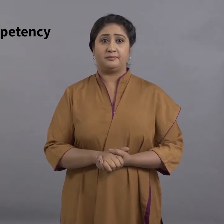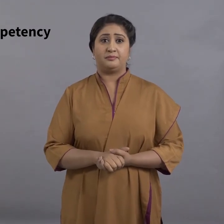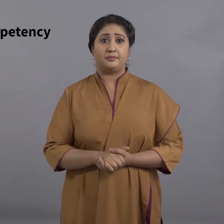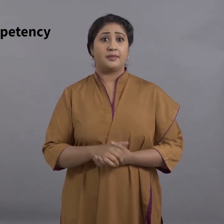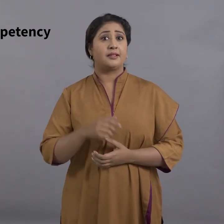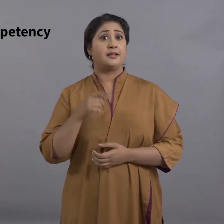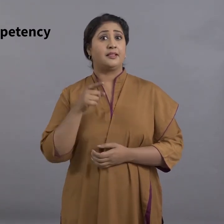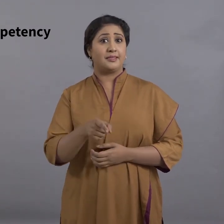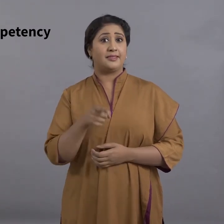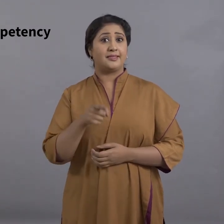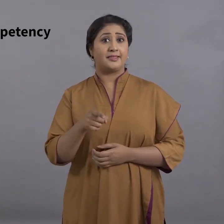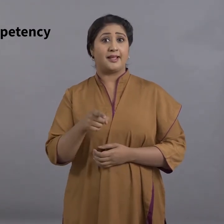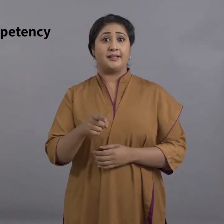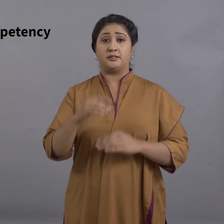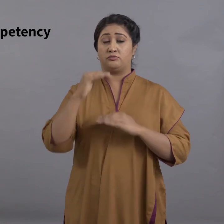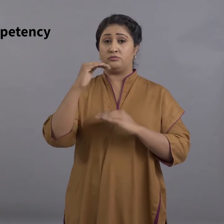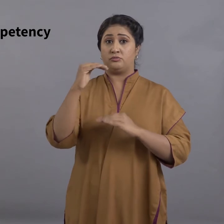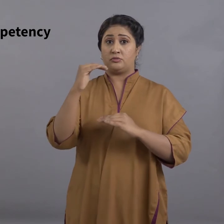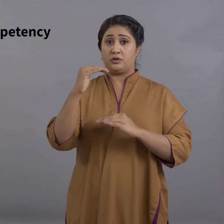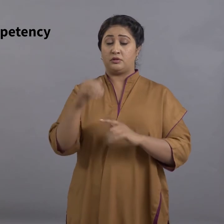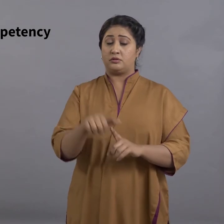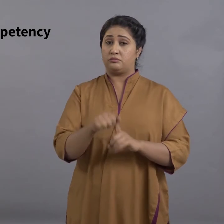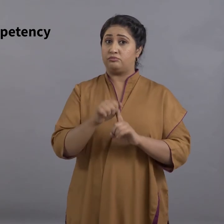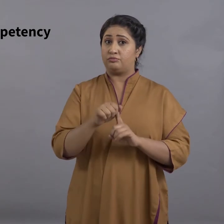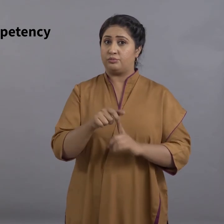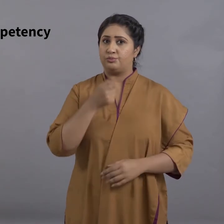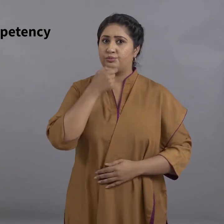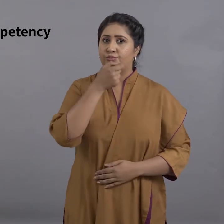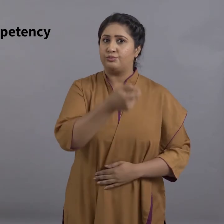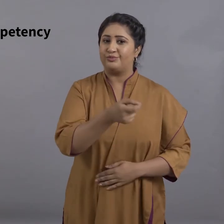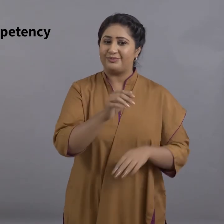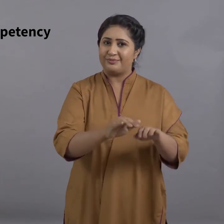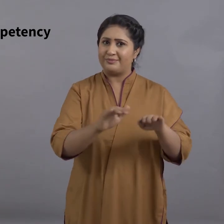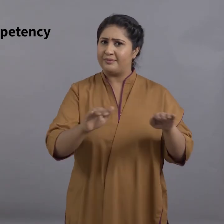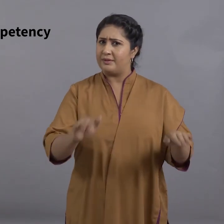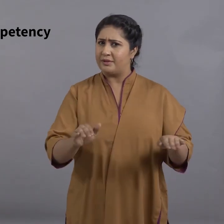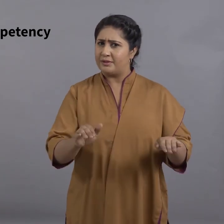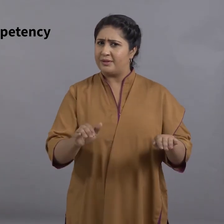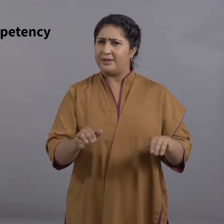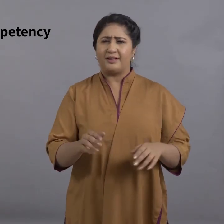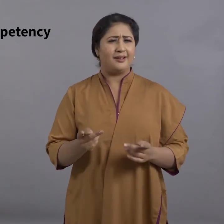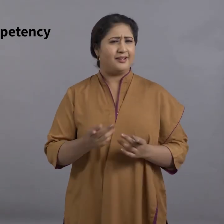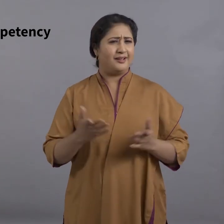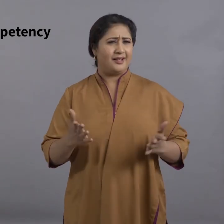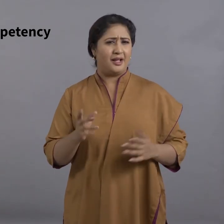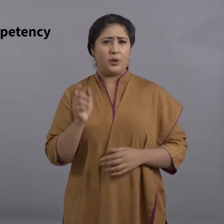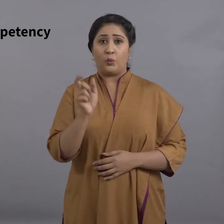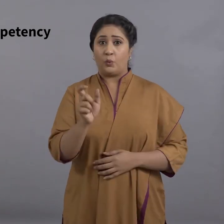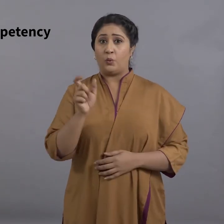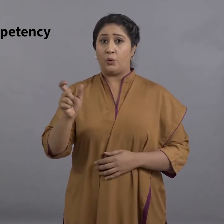This section should only be asked children who are at word level on English.